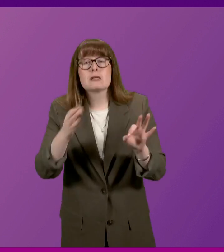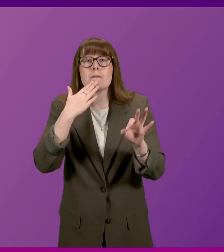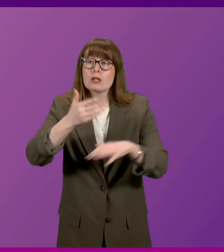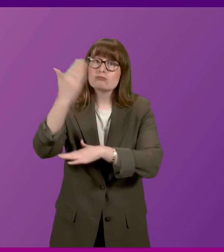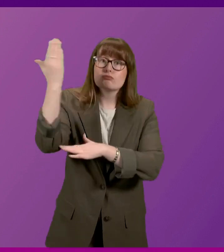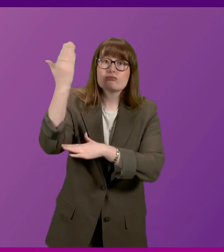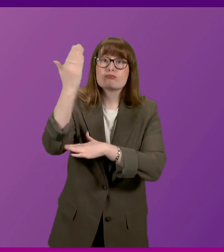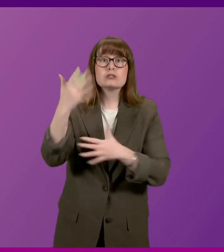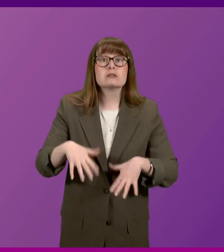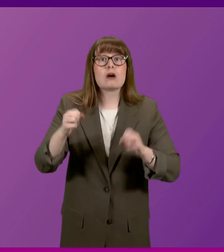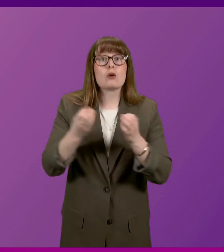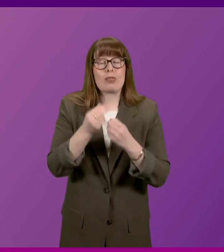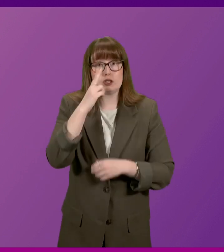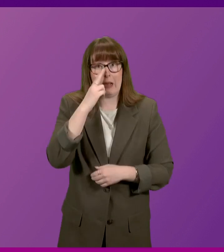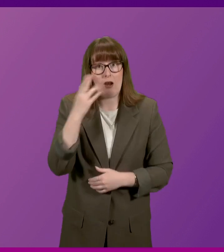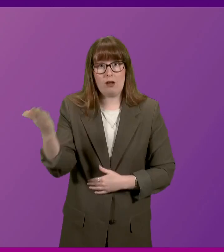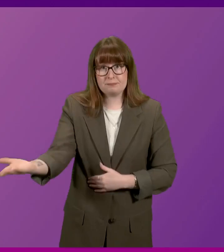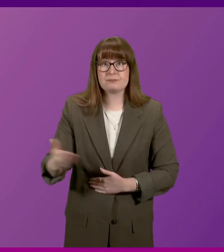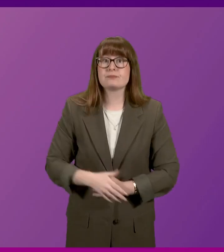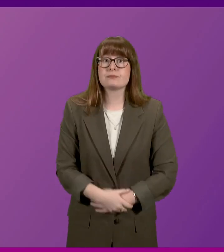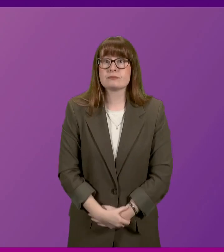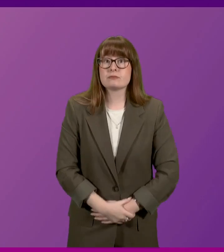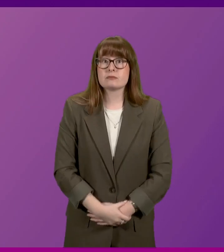statement, starting with Jemina.